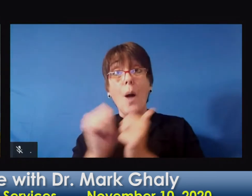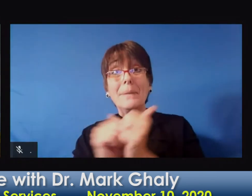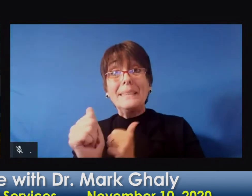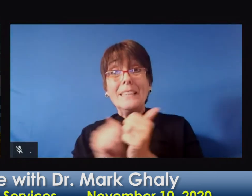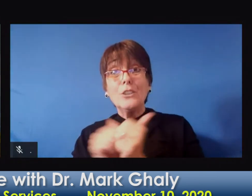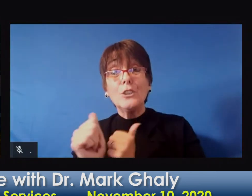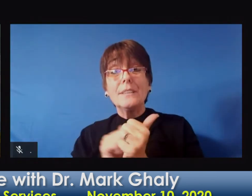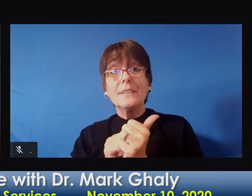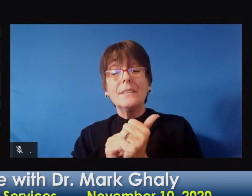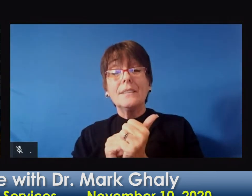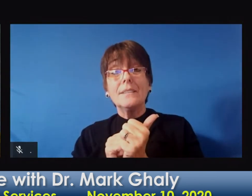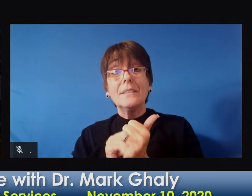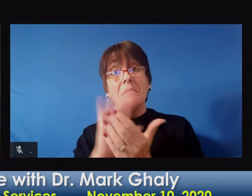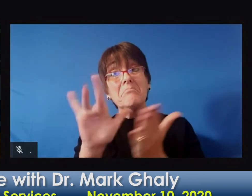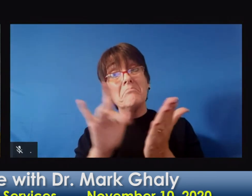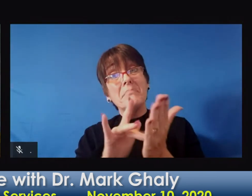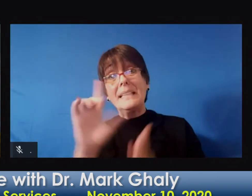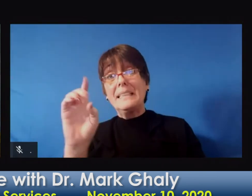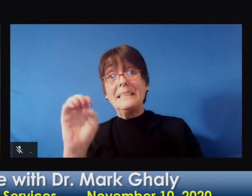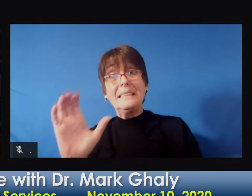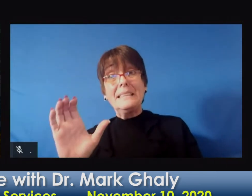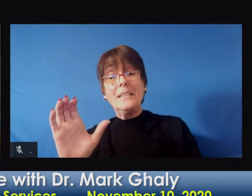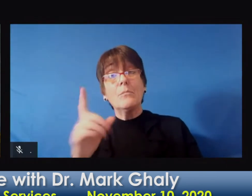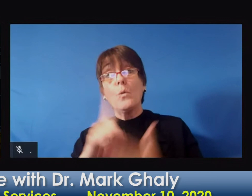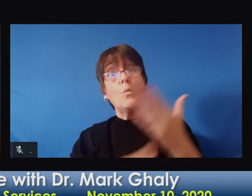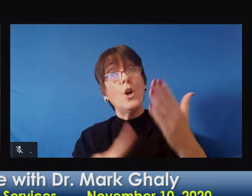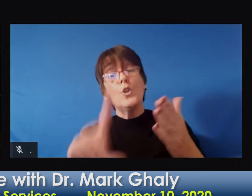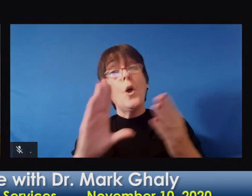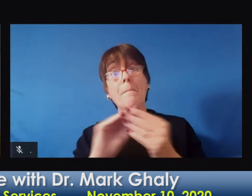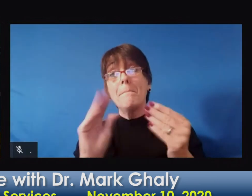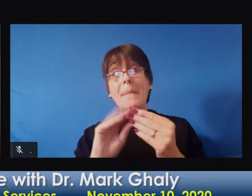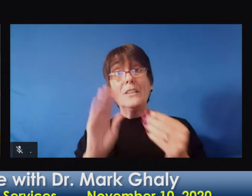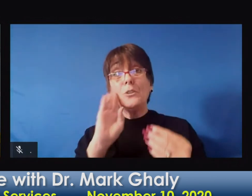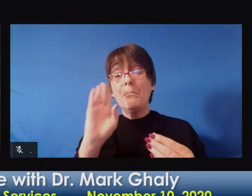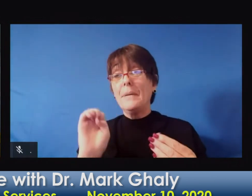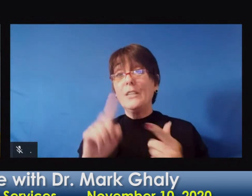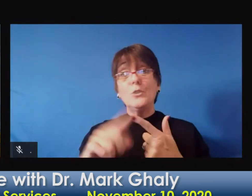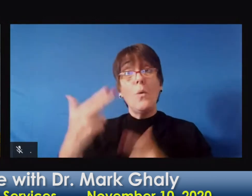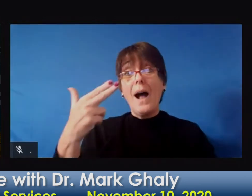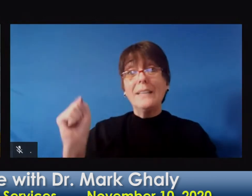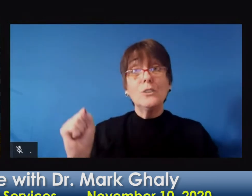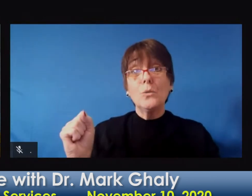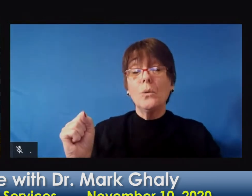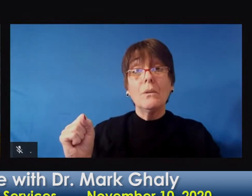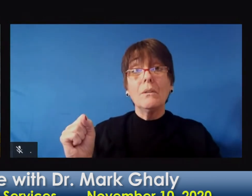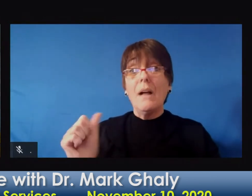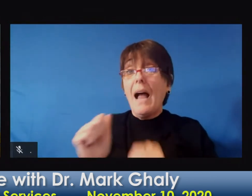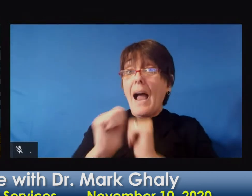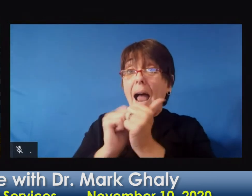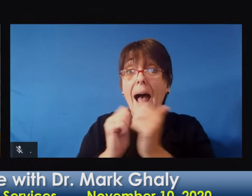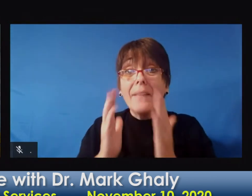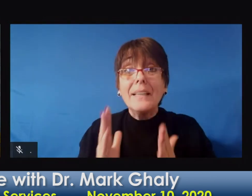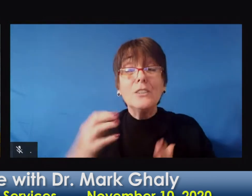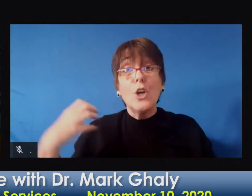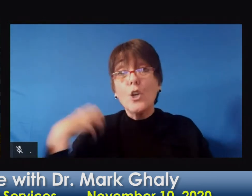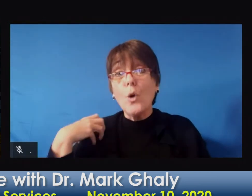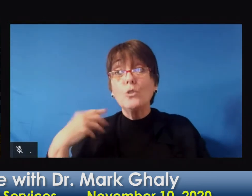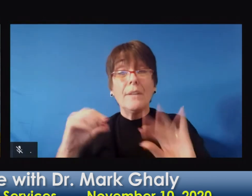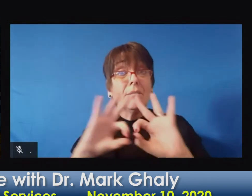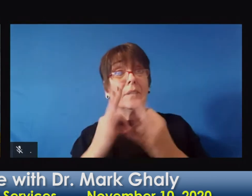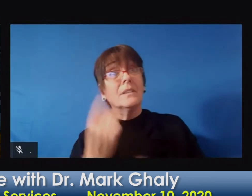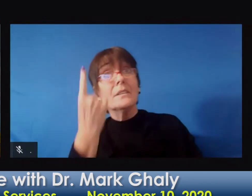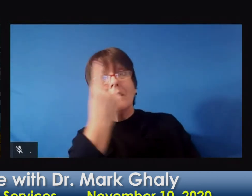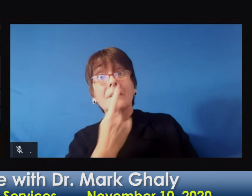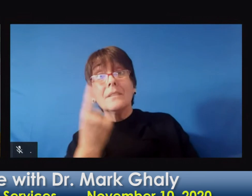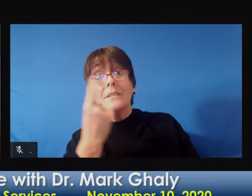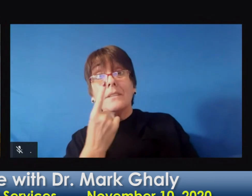as mid-December. What would your message be to, high school athletes, coaches, families that are wondering if they're going to